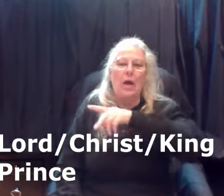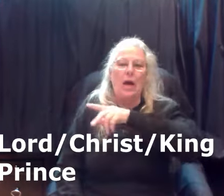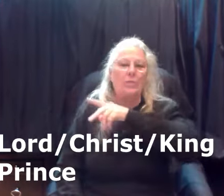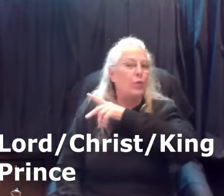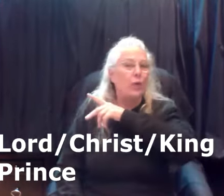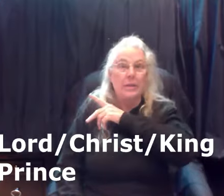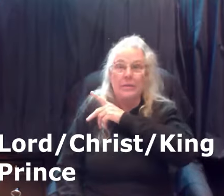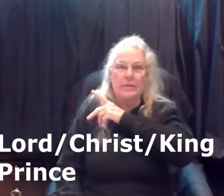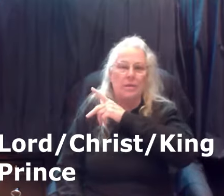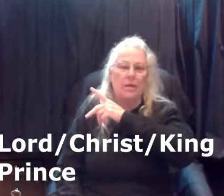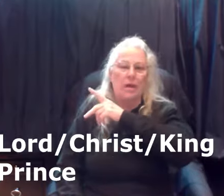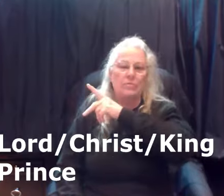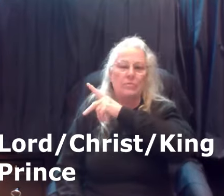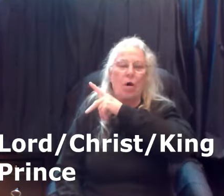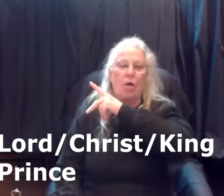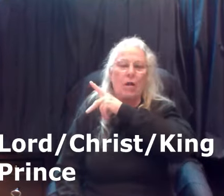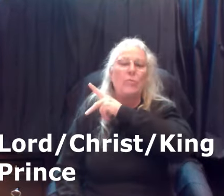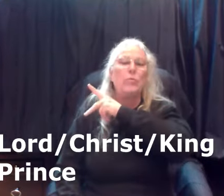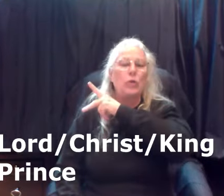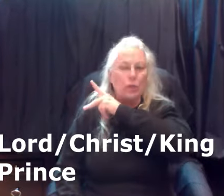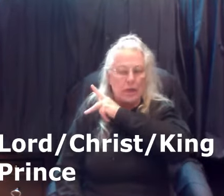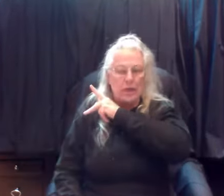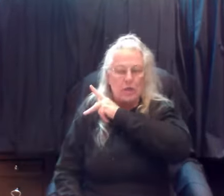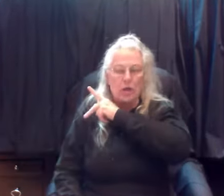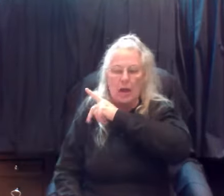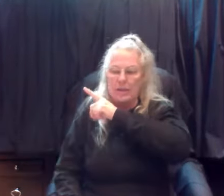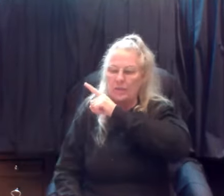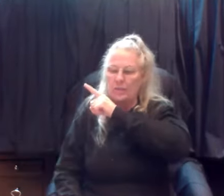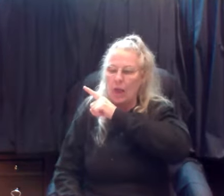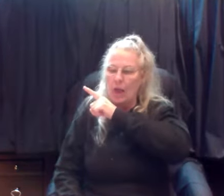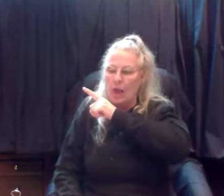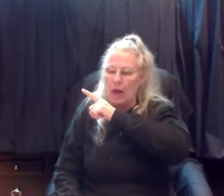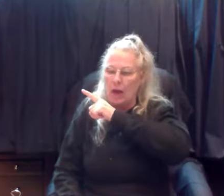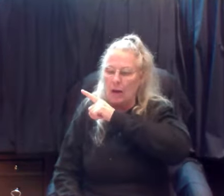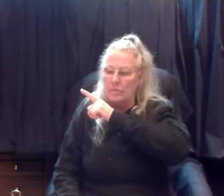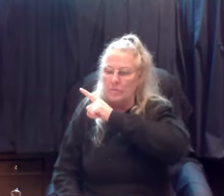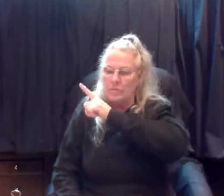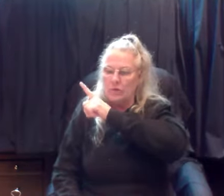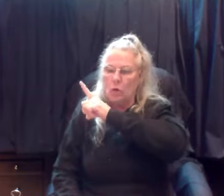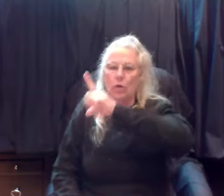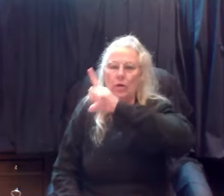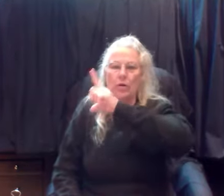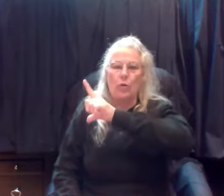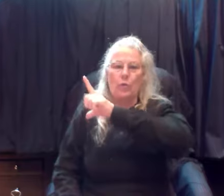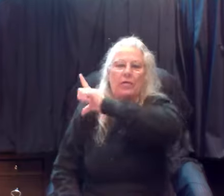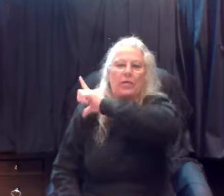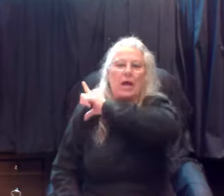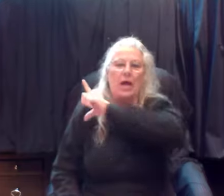Prince. All of them. You can initialize them. Lord. be the L.